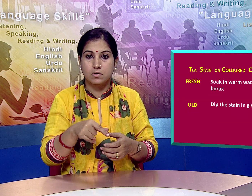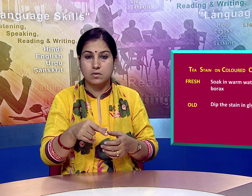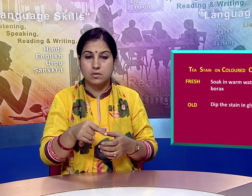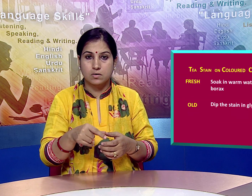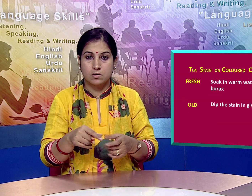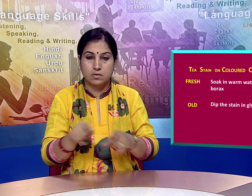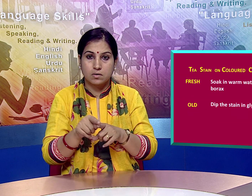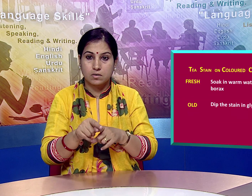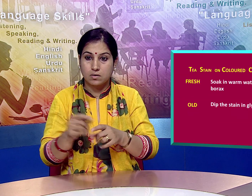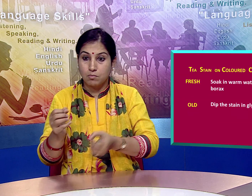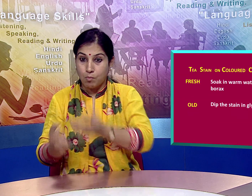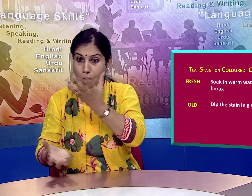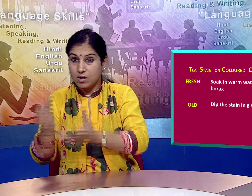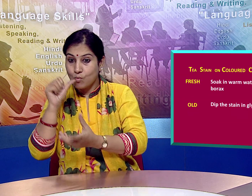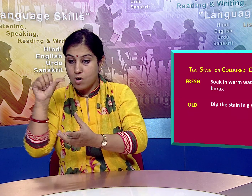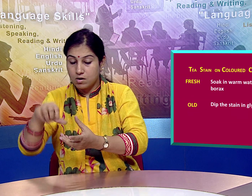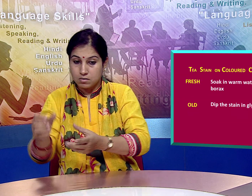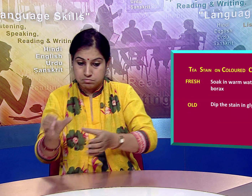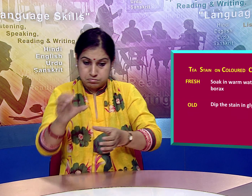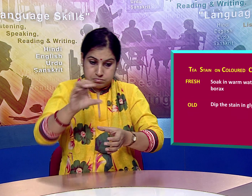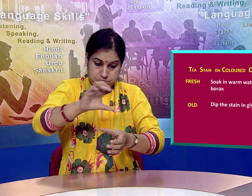pouring boiling water on the stain.